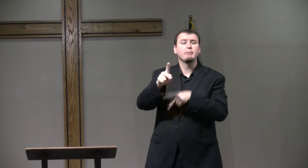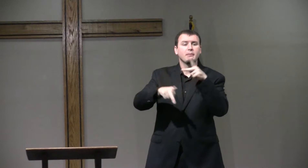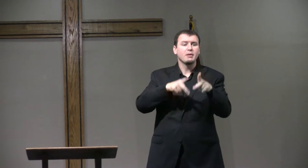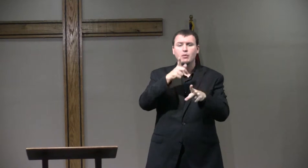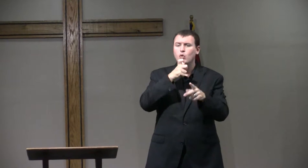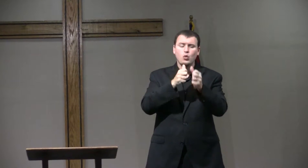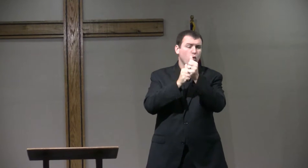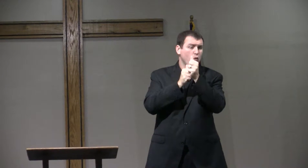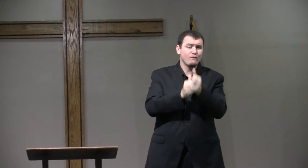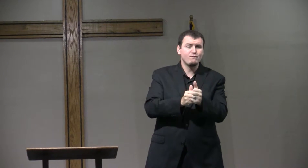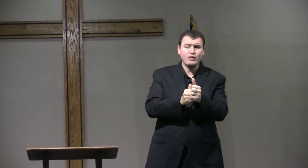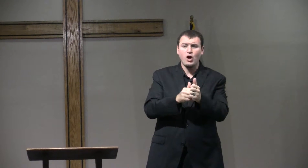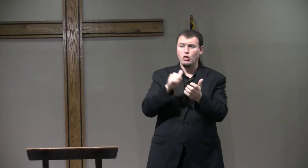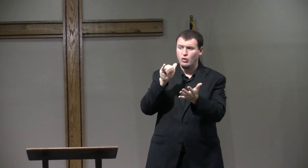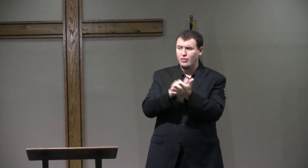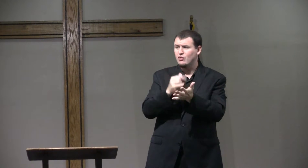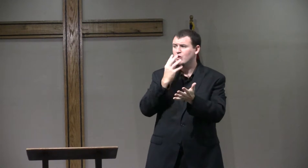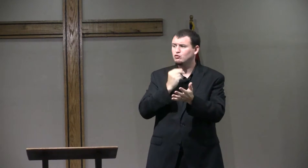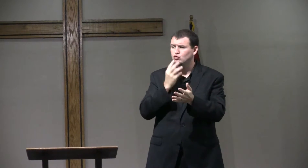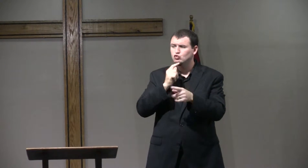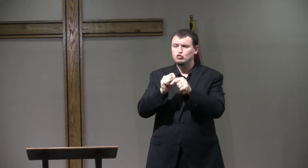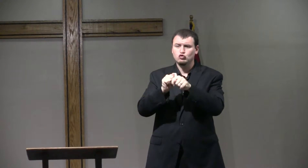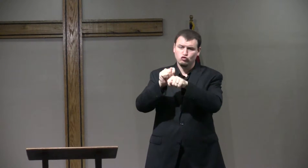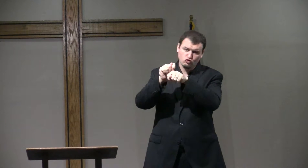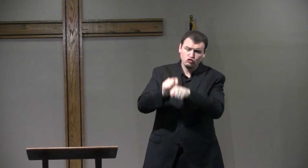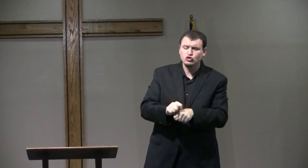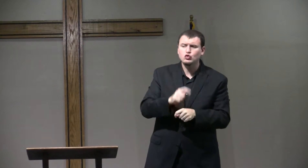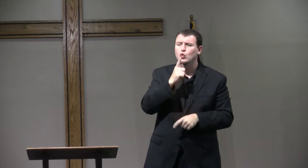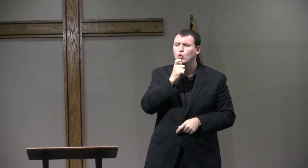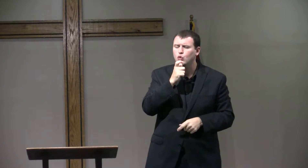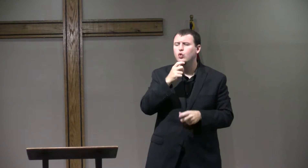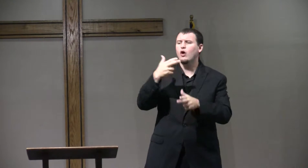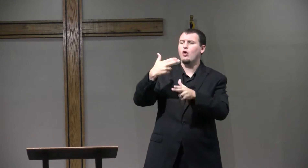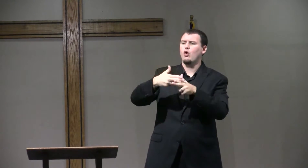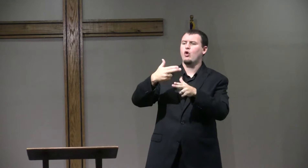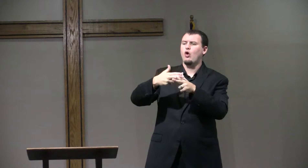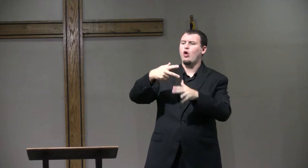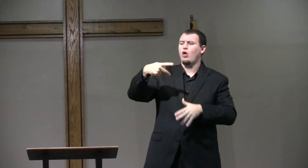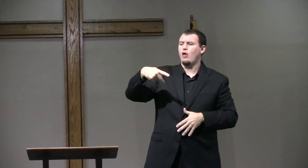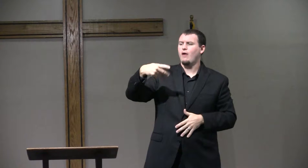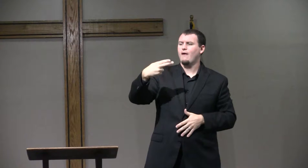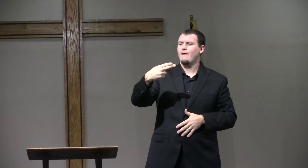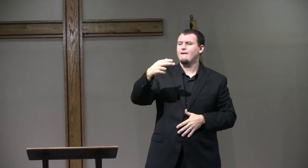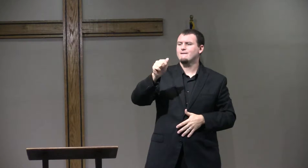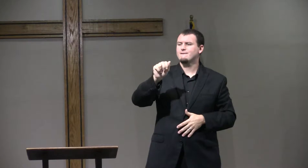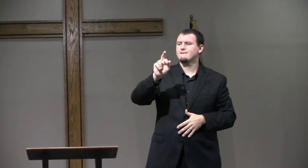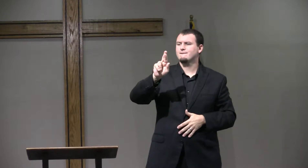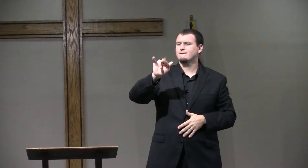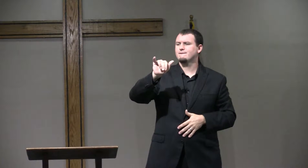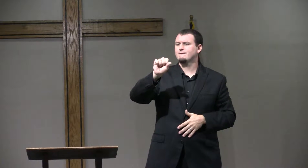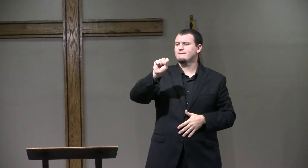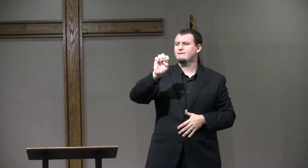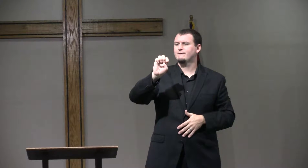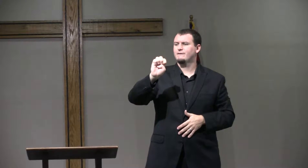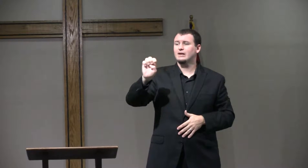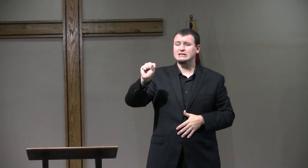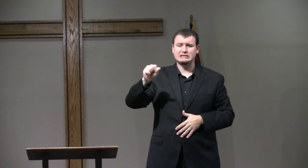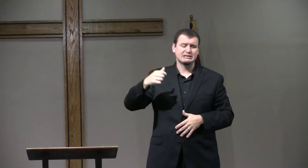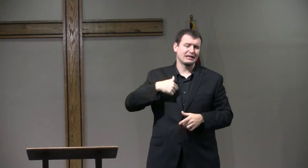At that time, there was a very strong Jewish tradition, and those people were called